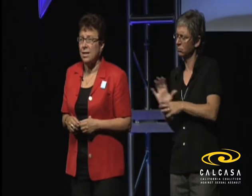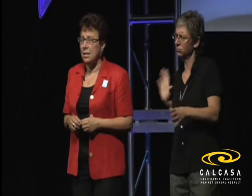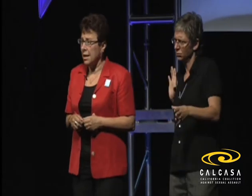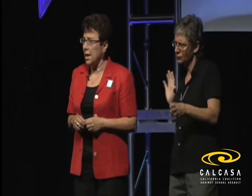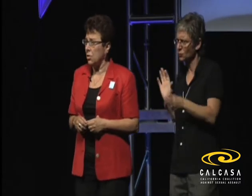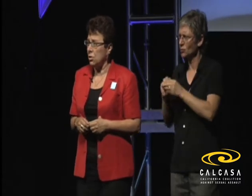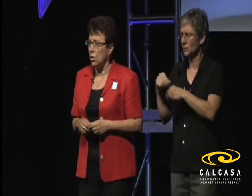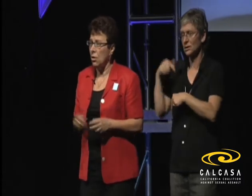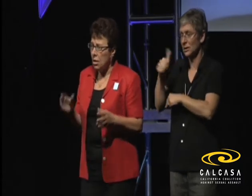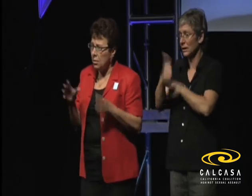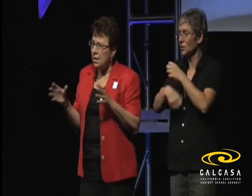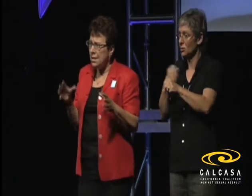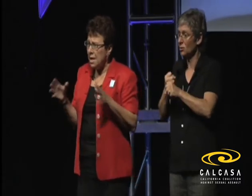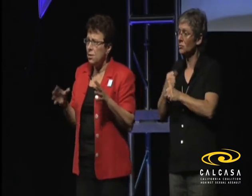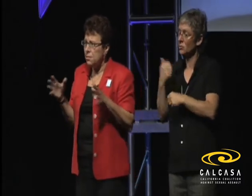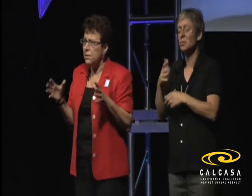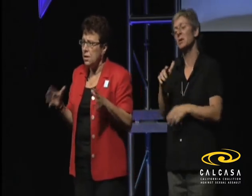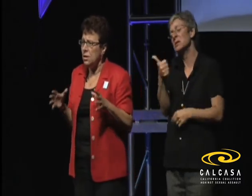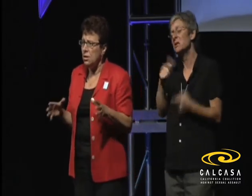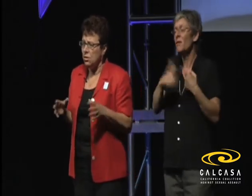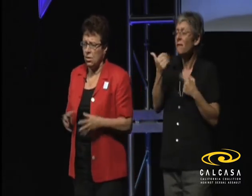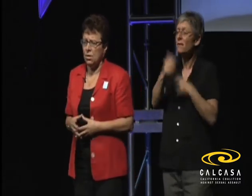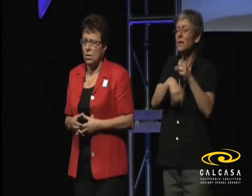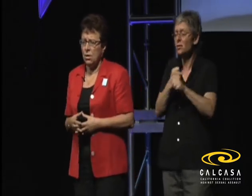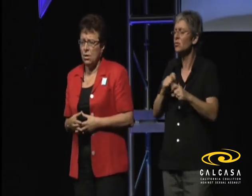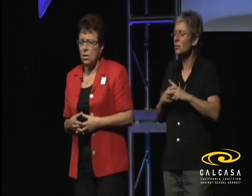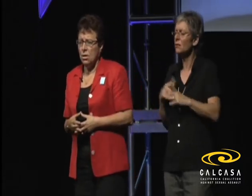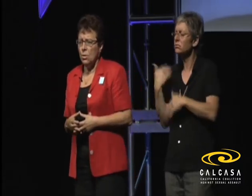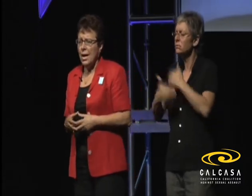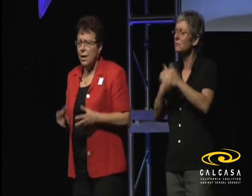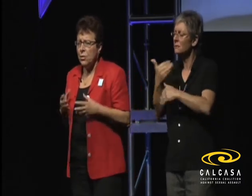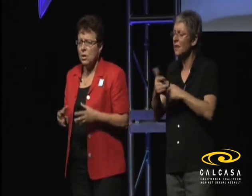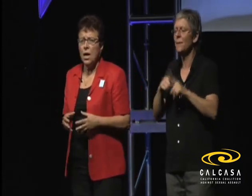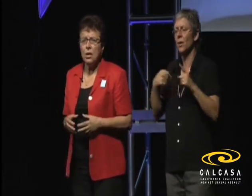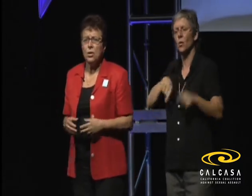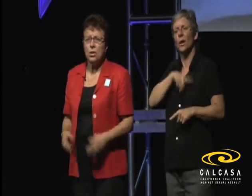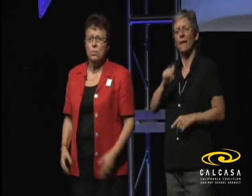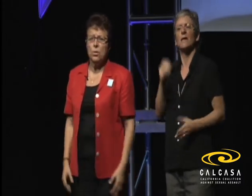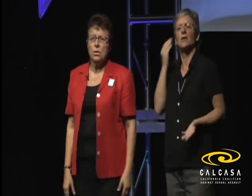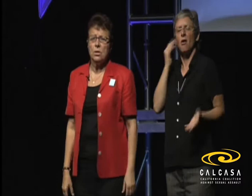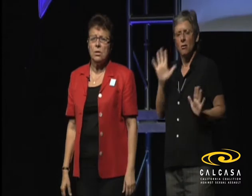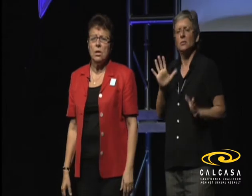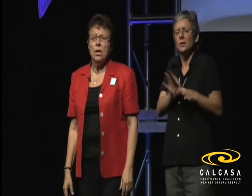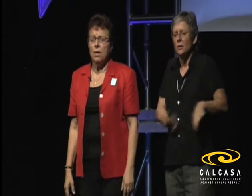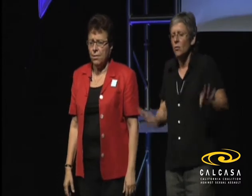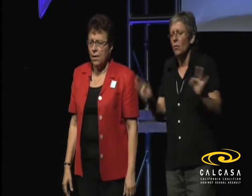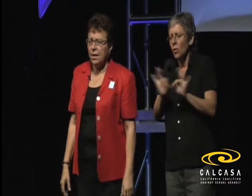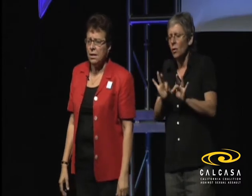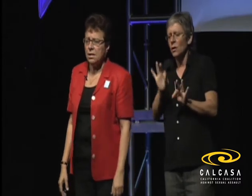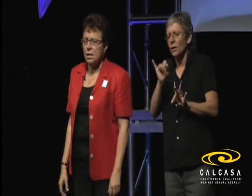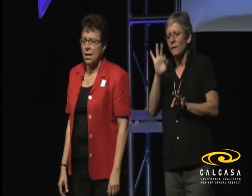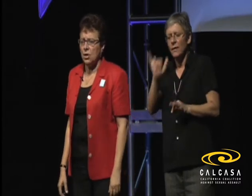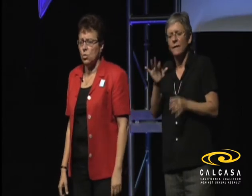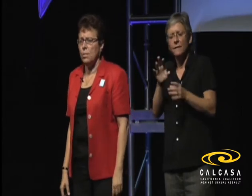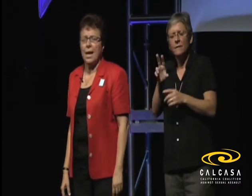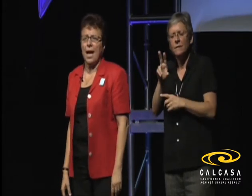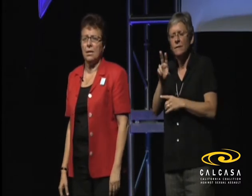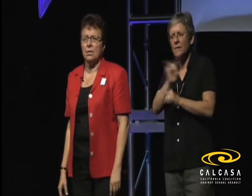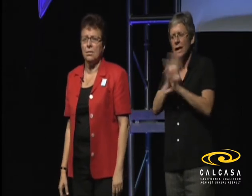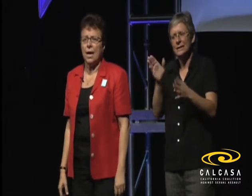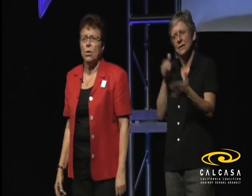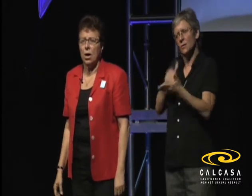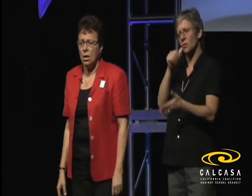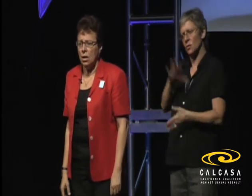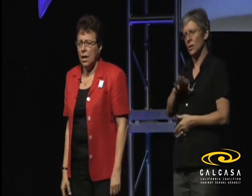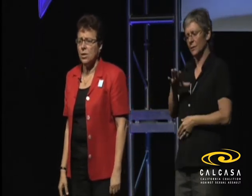in the last decade or so, last 10 to 15 years. We have to acknowledge the importance of the Violence Against Women